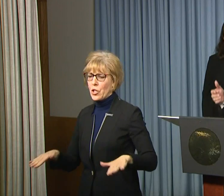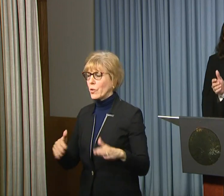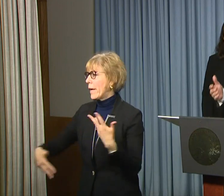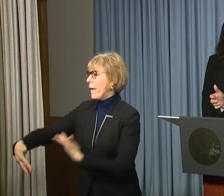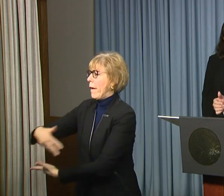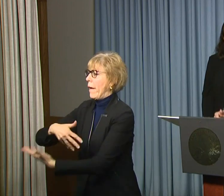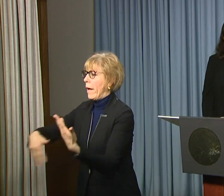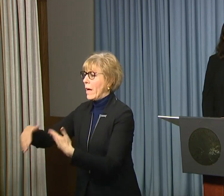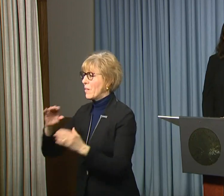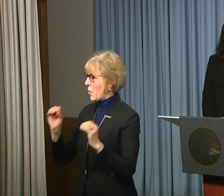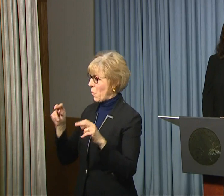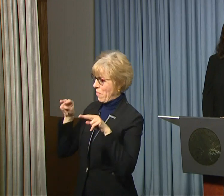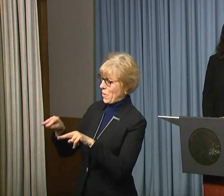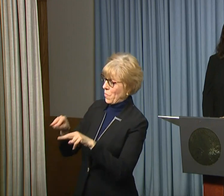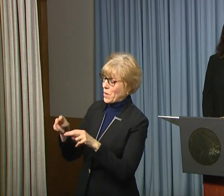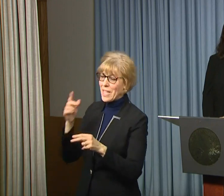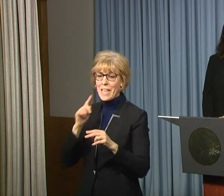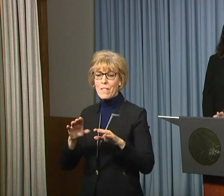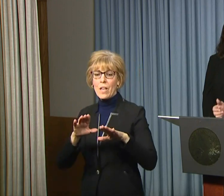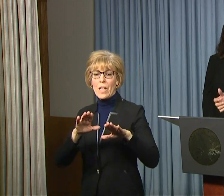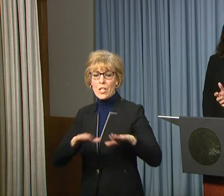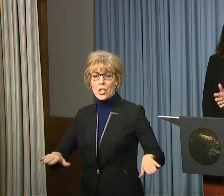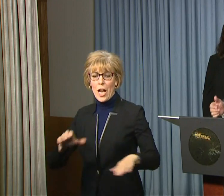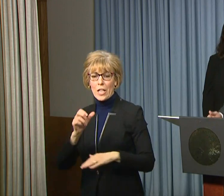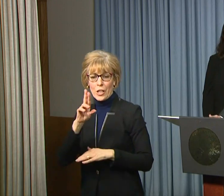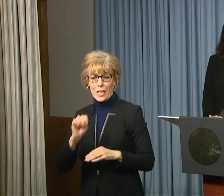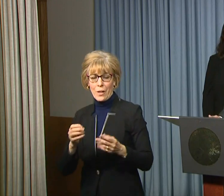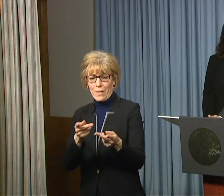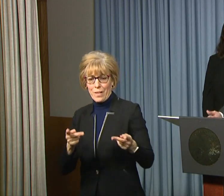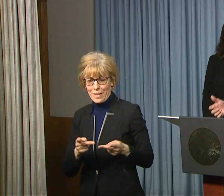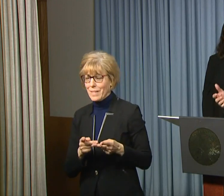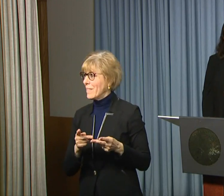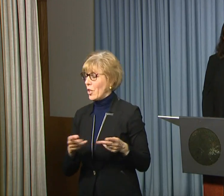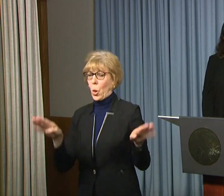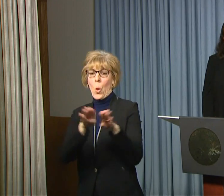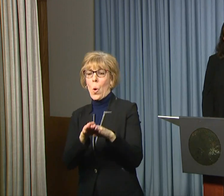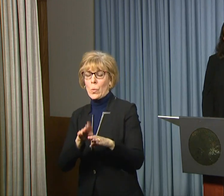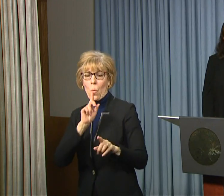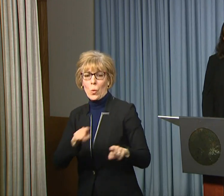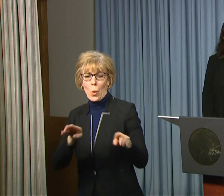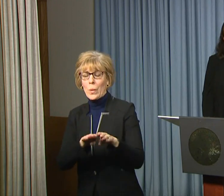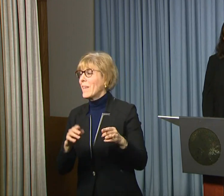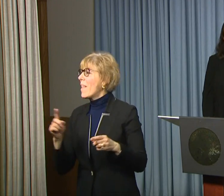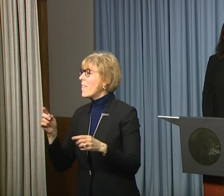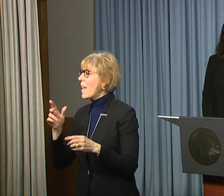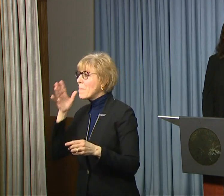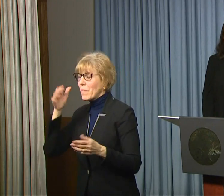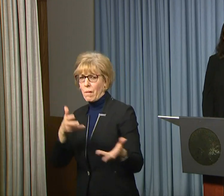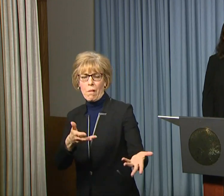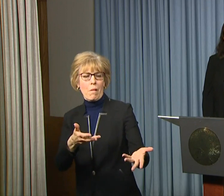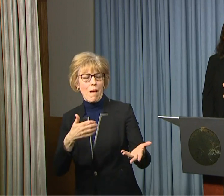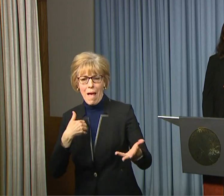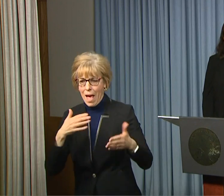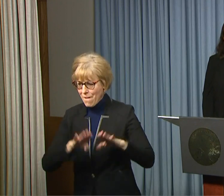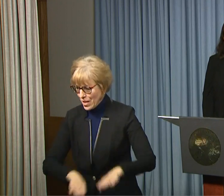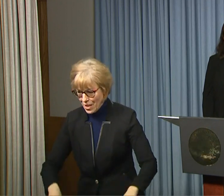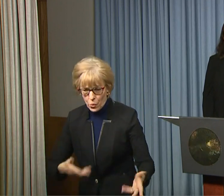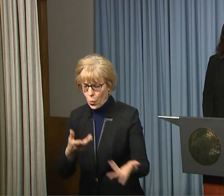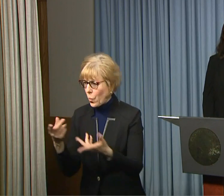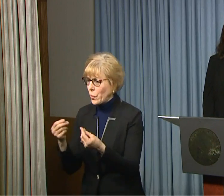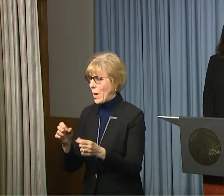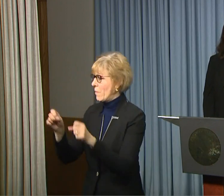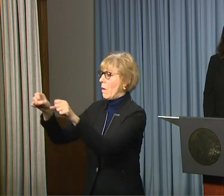we close childcare facilities too soon, parents could be faced with putting their kids in a situation where there is, again, less